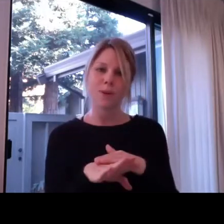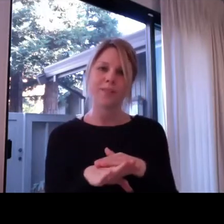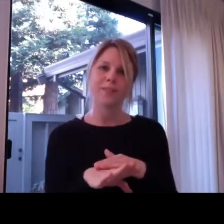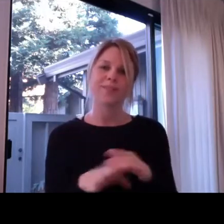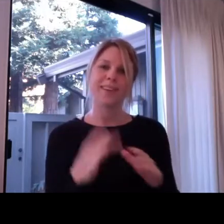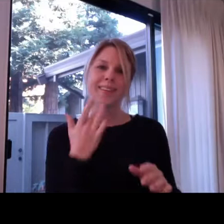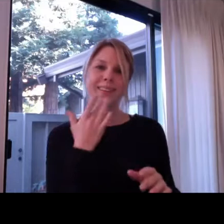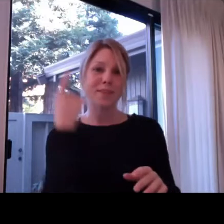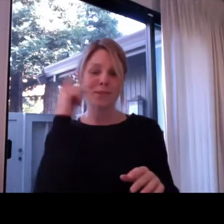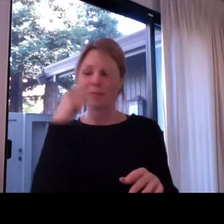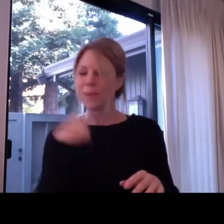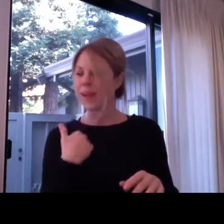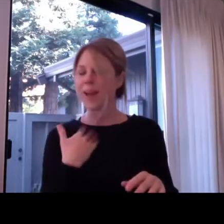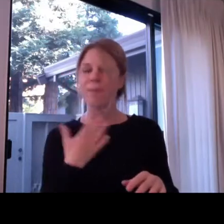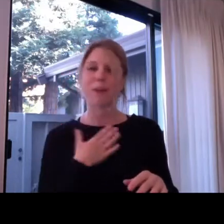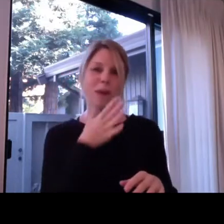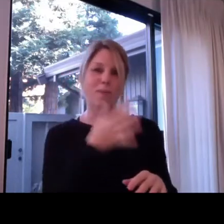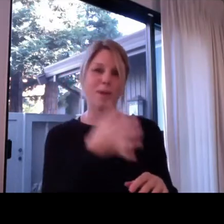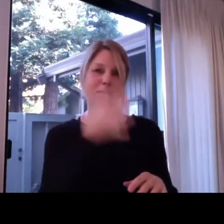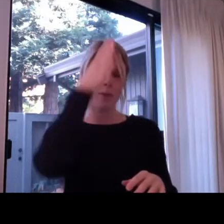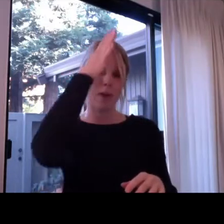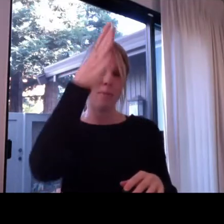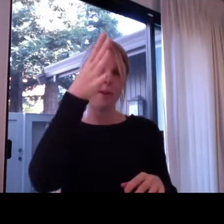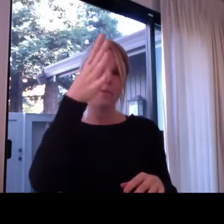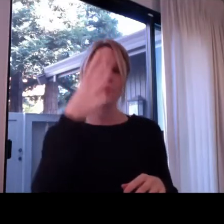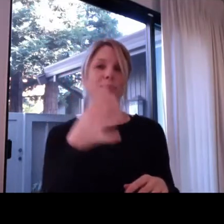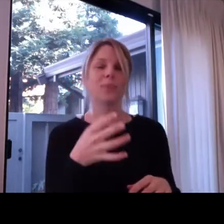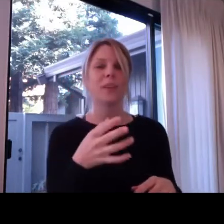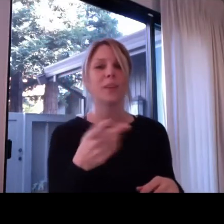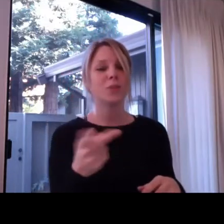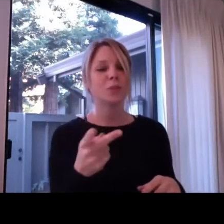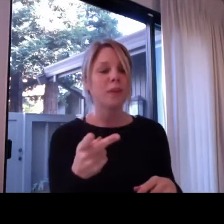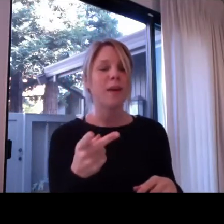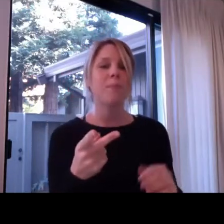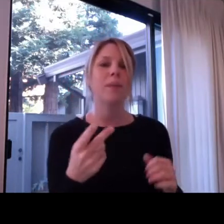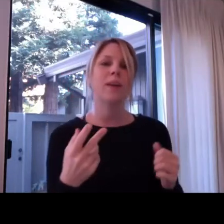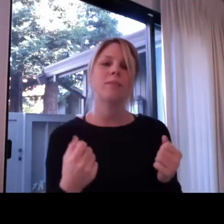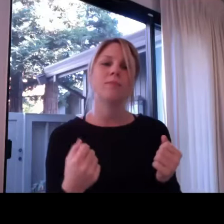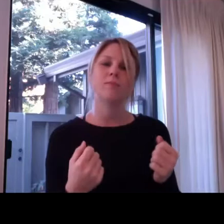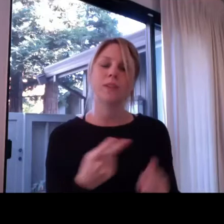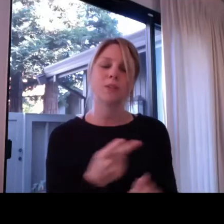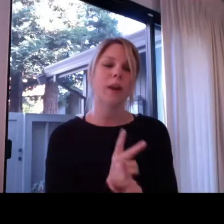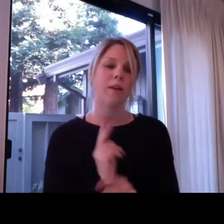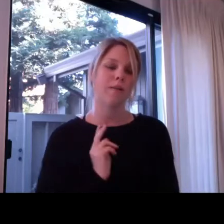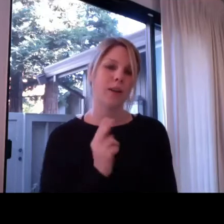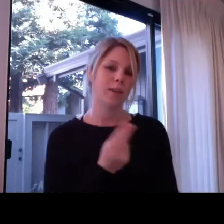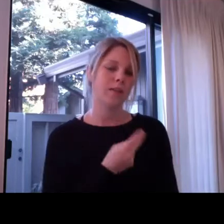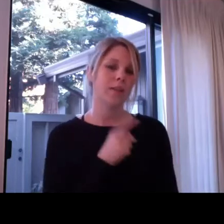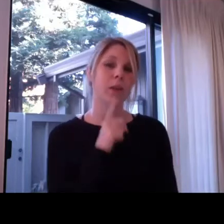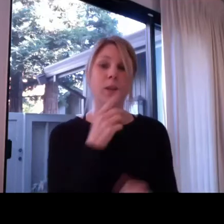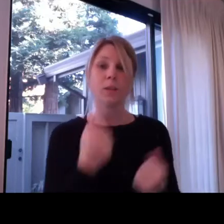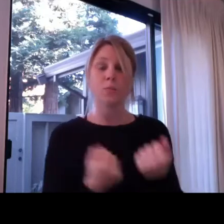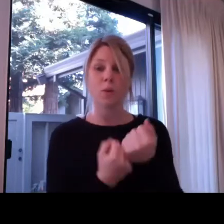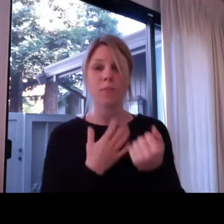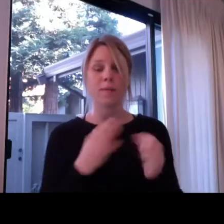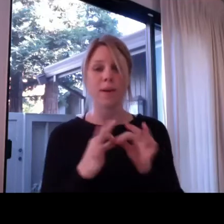born, and lucky for me, I had my grandma and my grandpa. The two of them, they took care of us. They